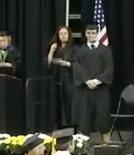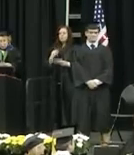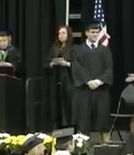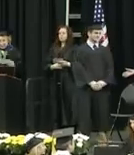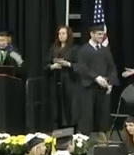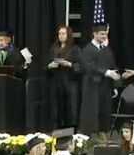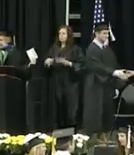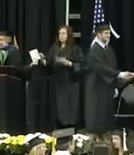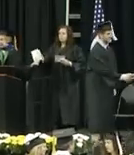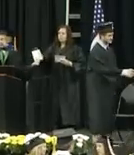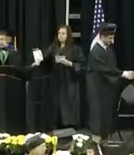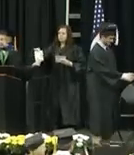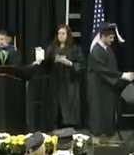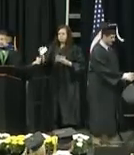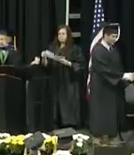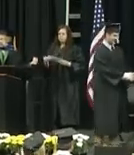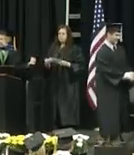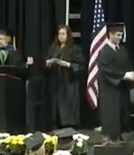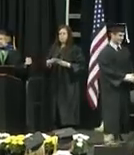Andrew Britton.